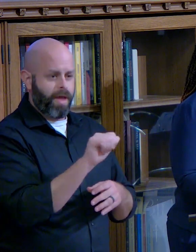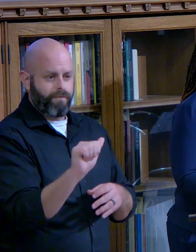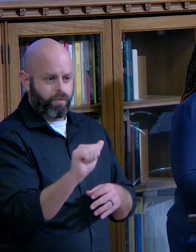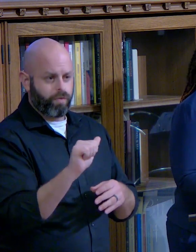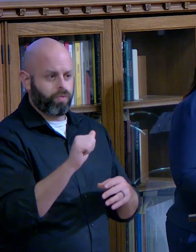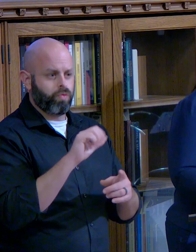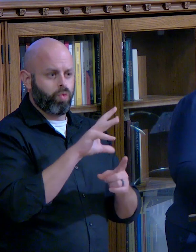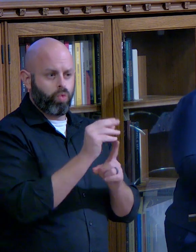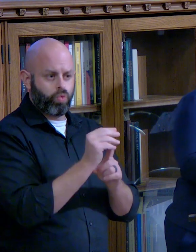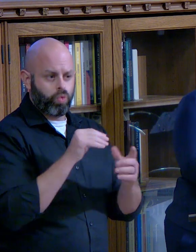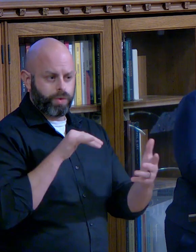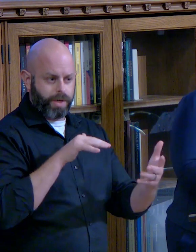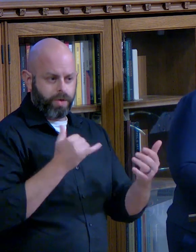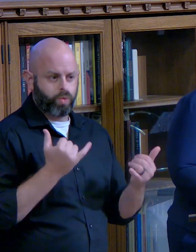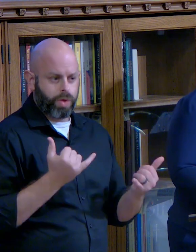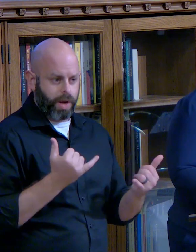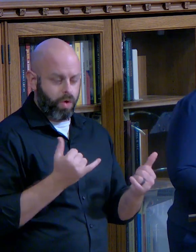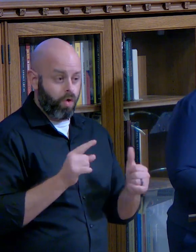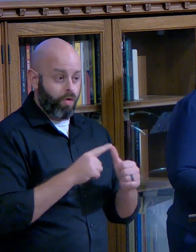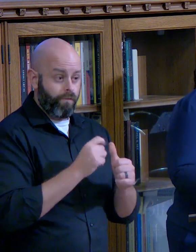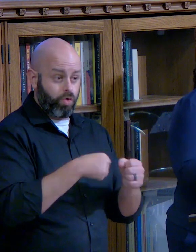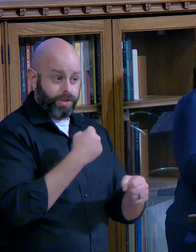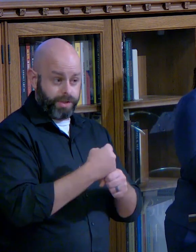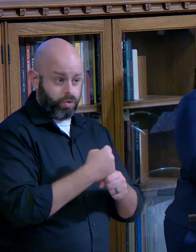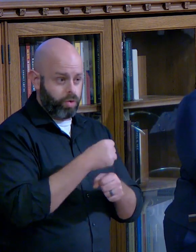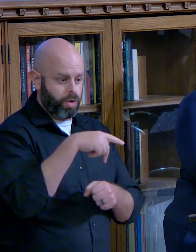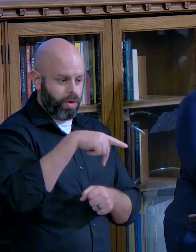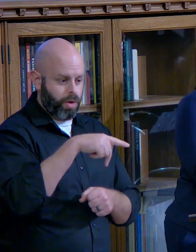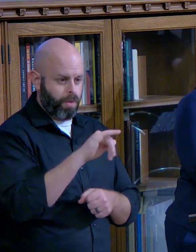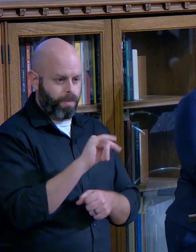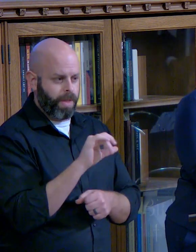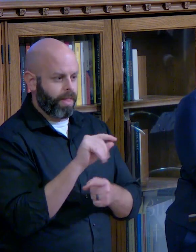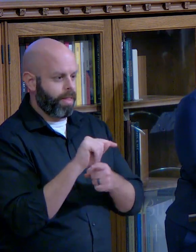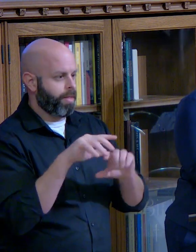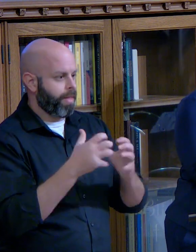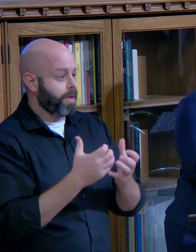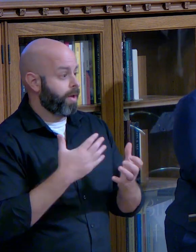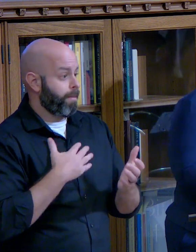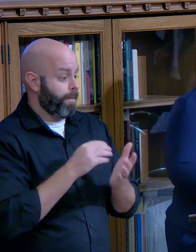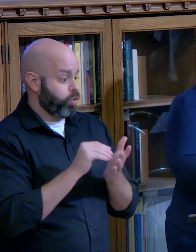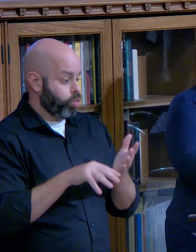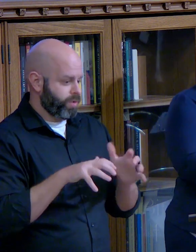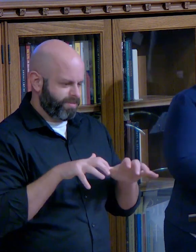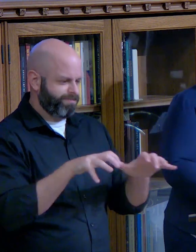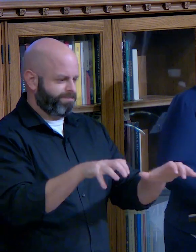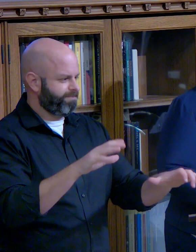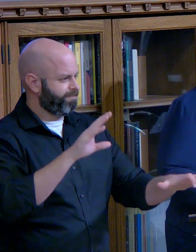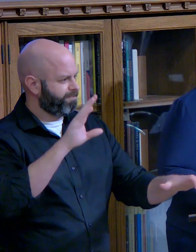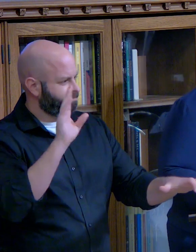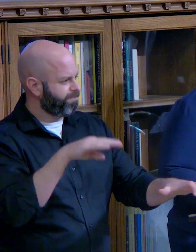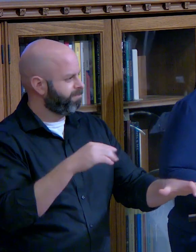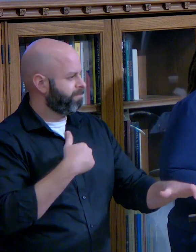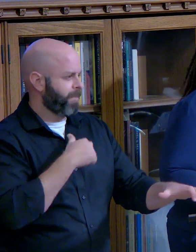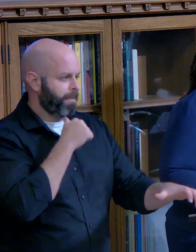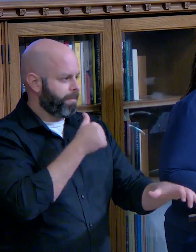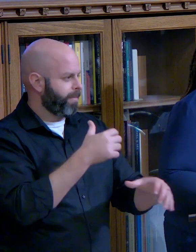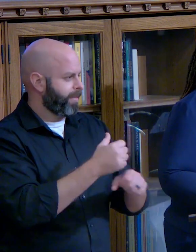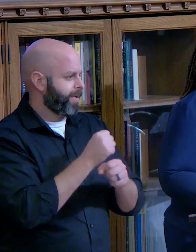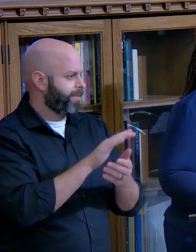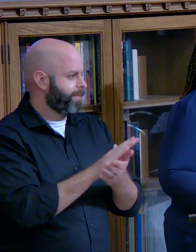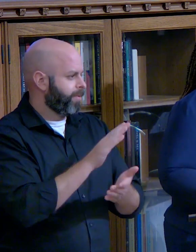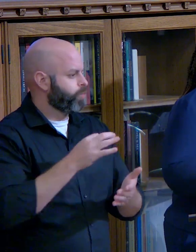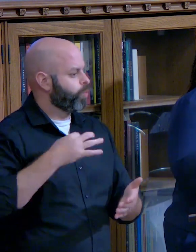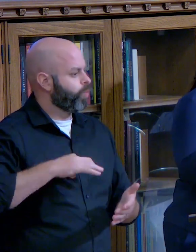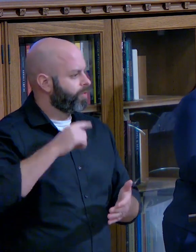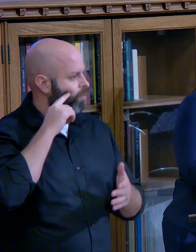studies the first year of the pilot my students knew I'm not getting college credit for this